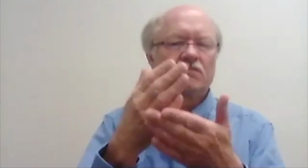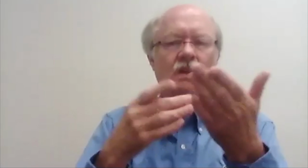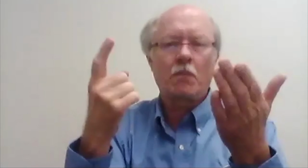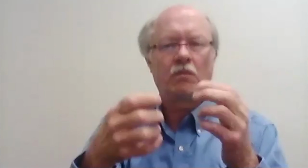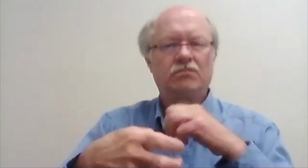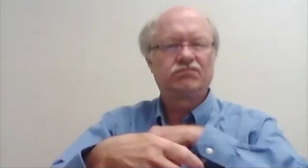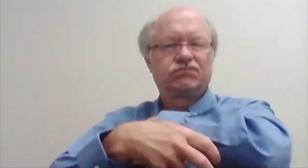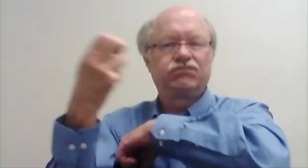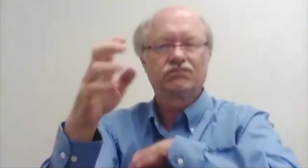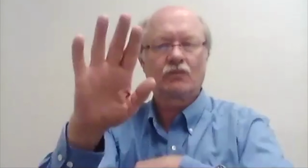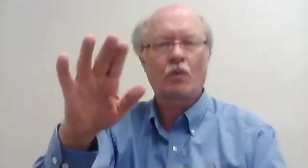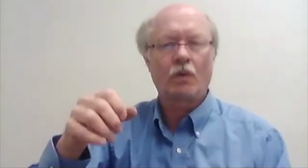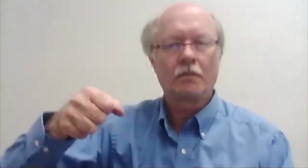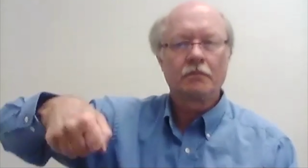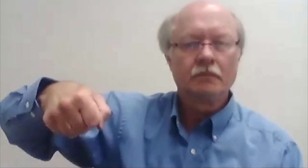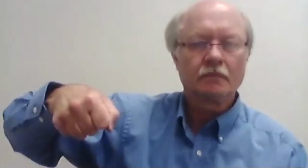Your insurance policy will cover that,